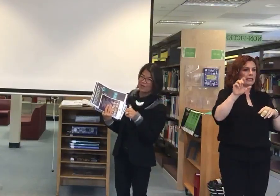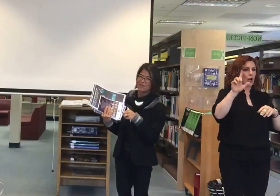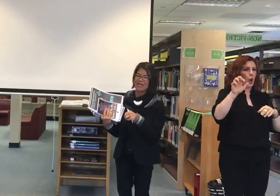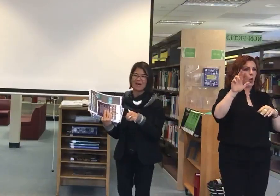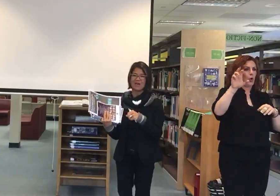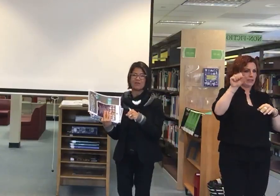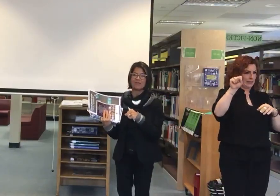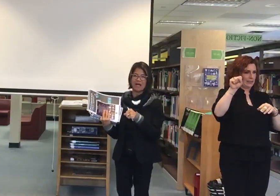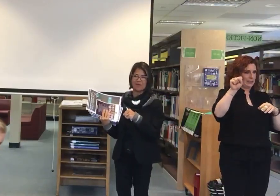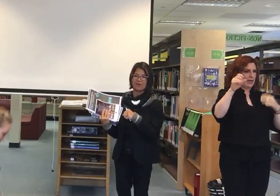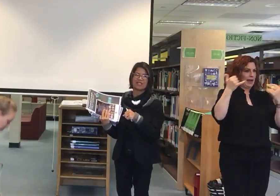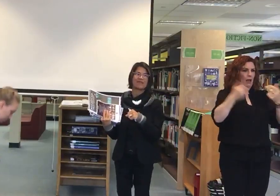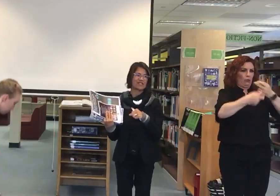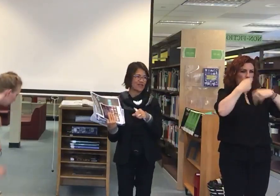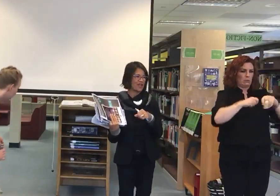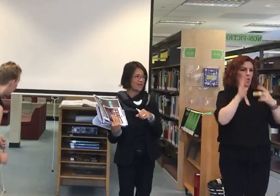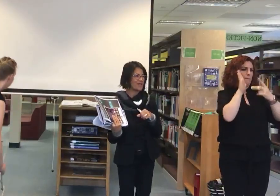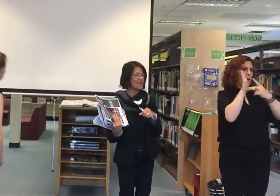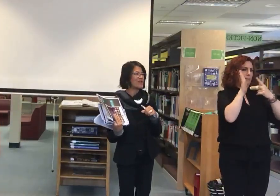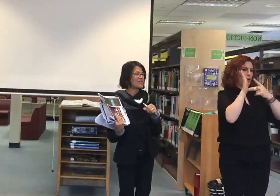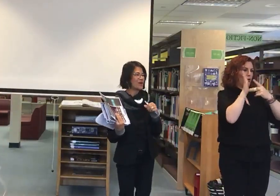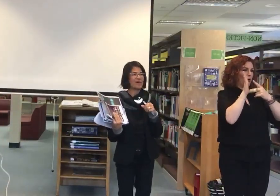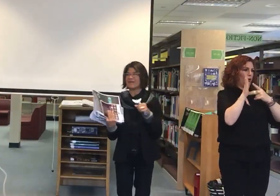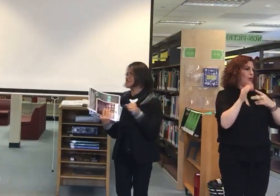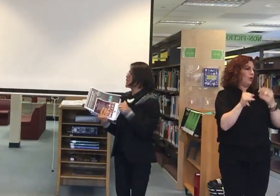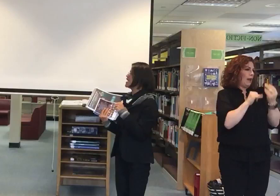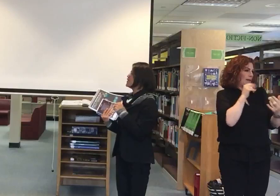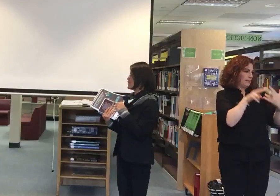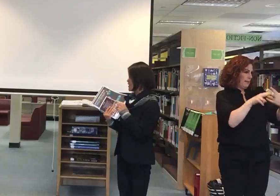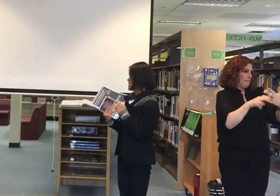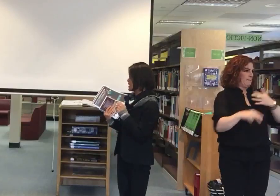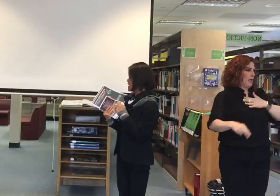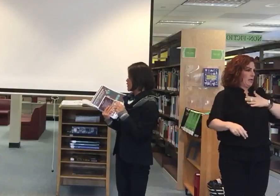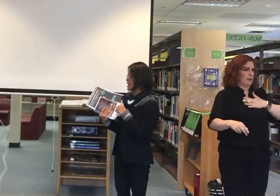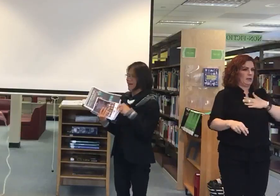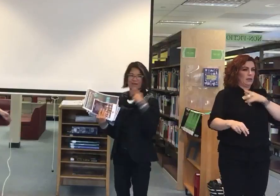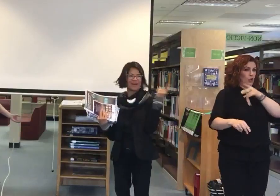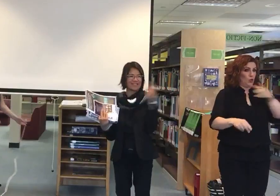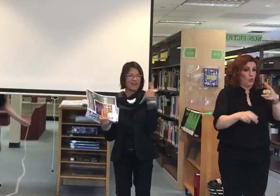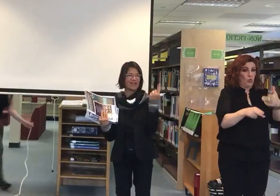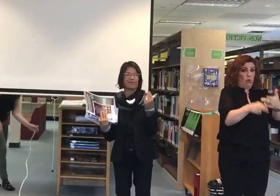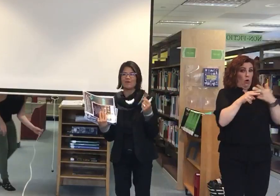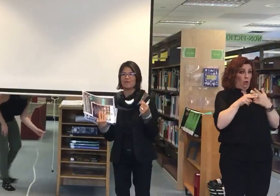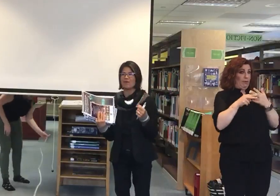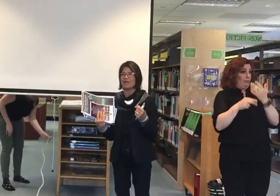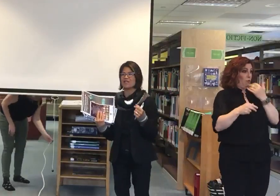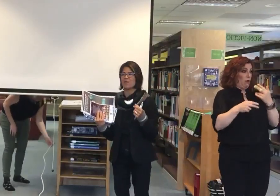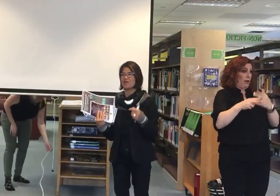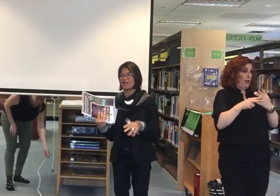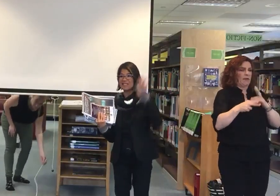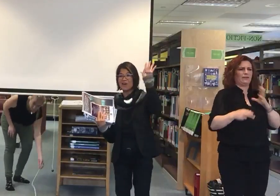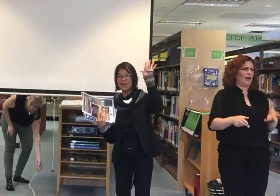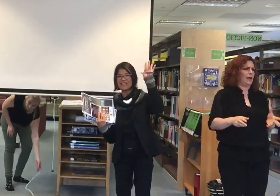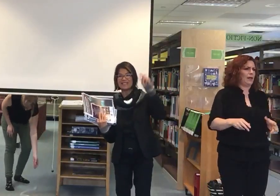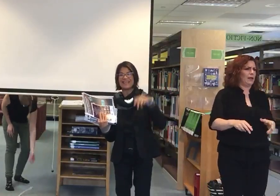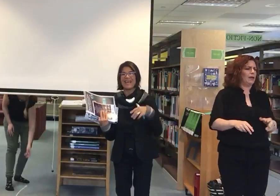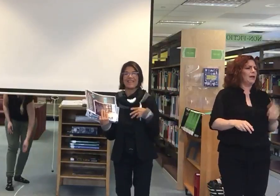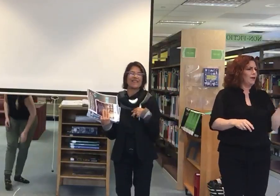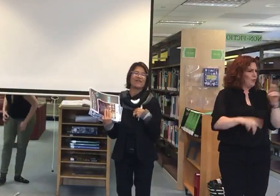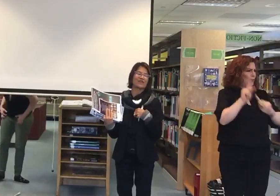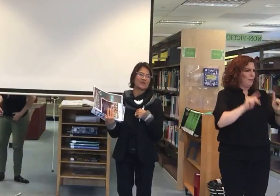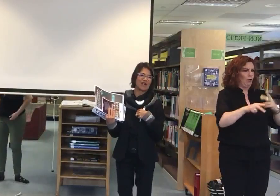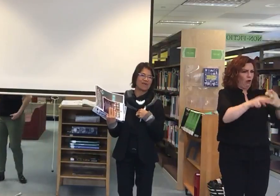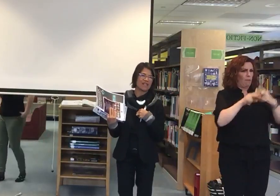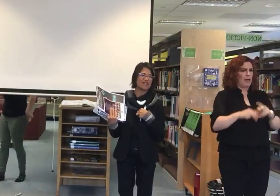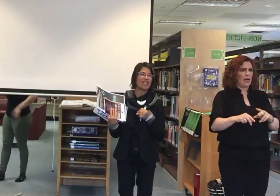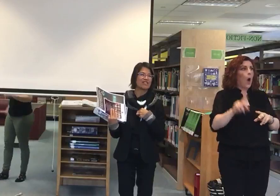known as Dolores, but now I go by Piper, which is my surname. So it's okay if you get my name wrong. I know I saw a couple of people already this morning, like, Dolores! And